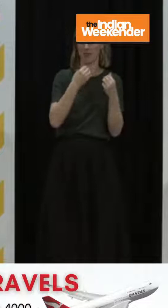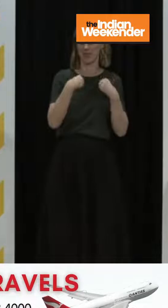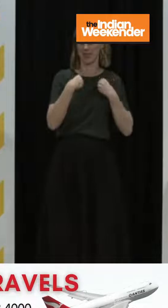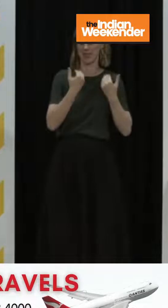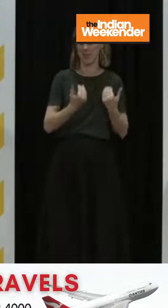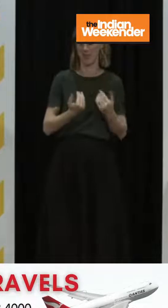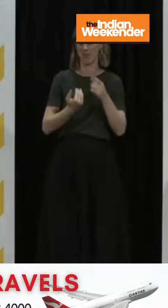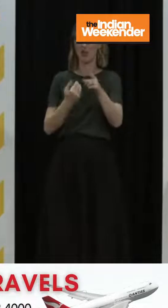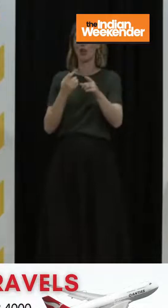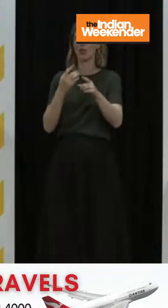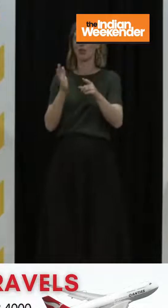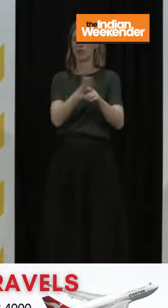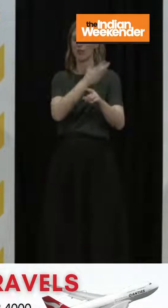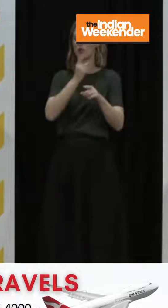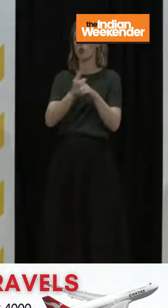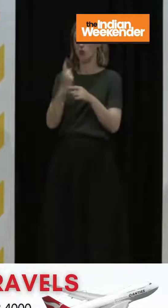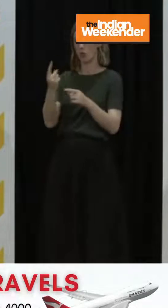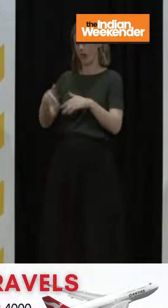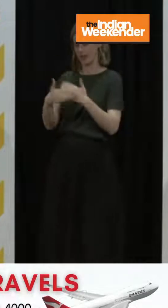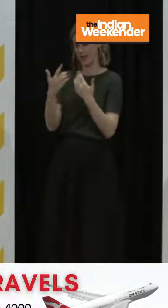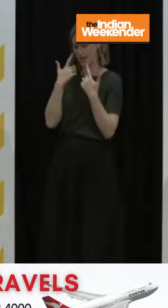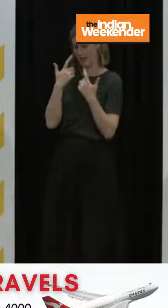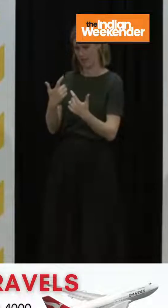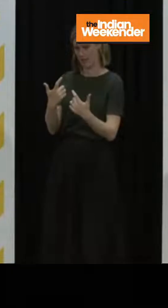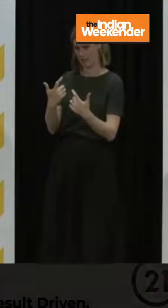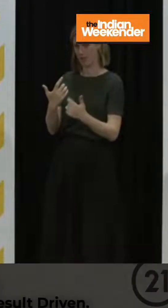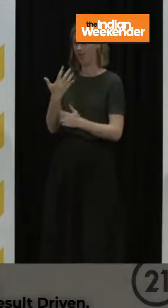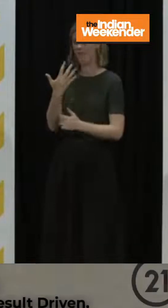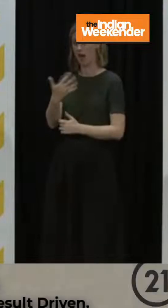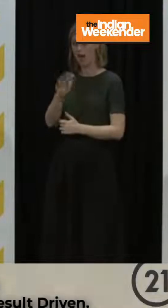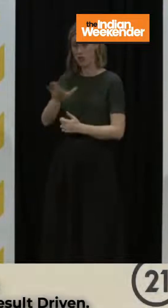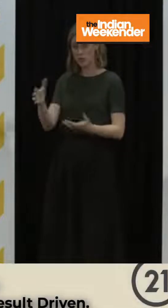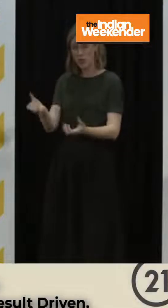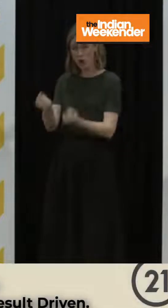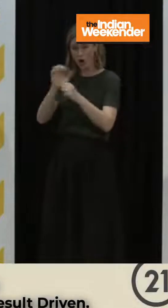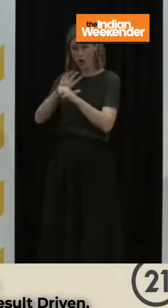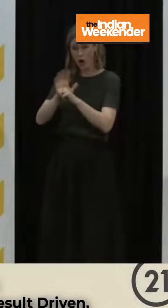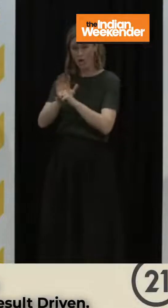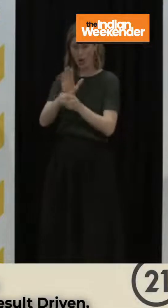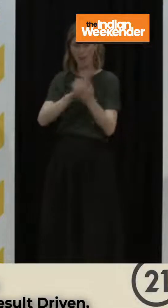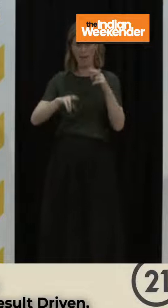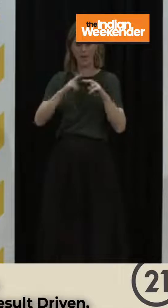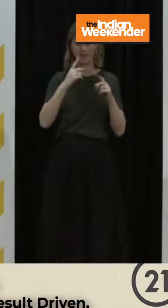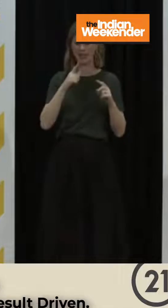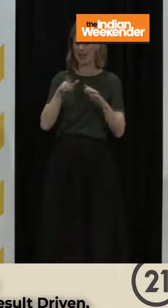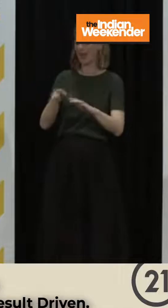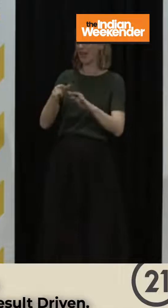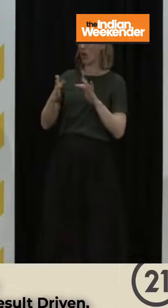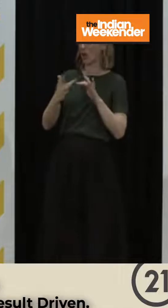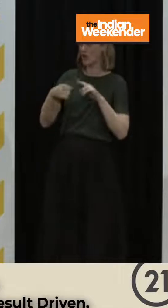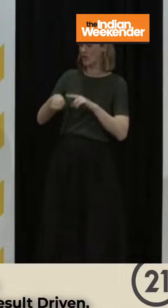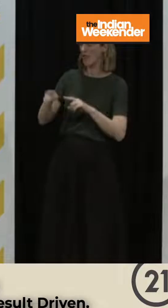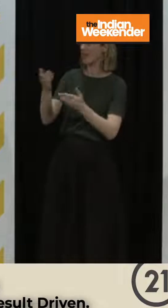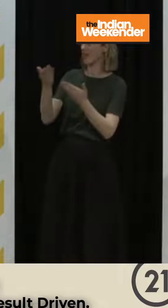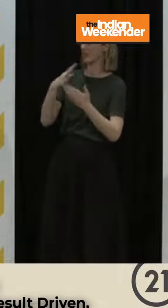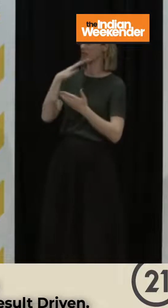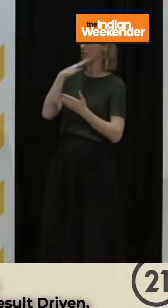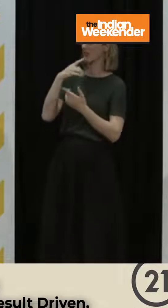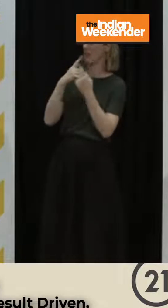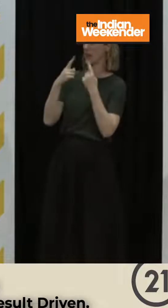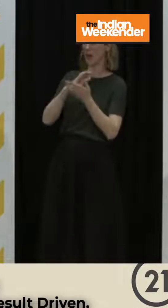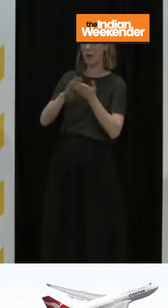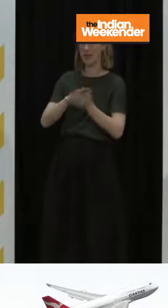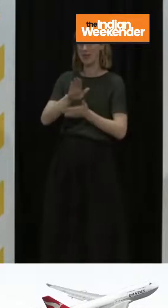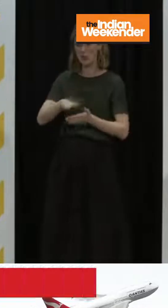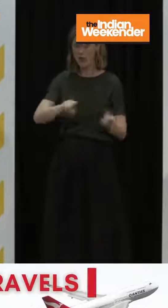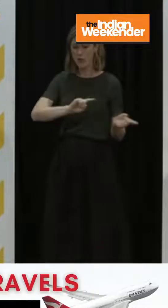a daycare where at least 5 kids have caught COVID. Parents say they were given inconsistent messages by contact tracers, and that's resulted in kids